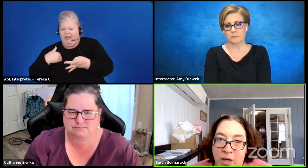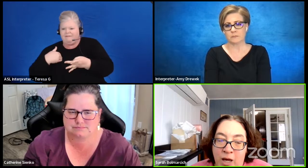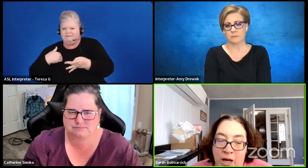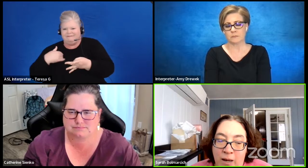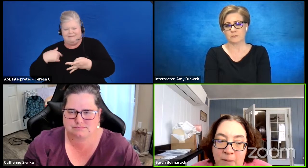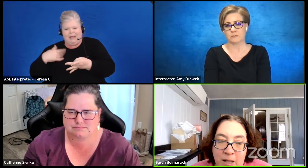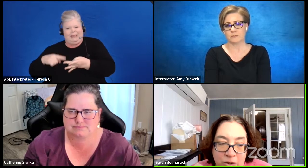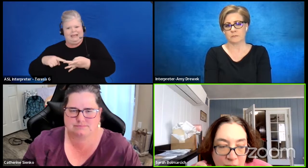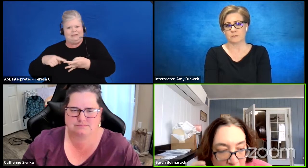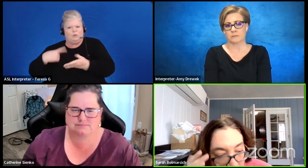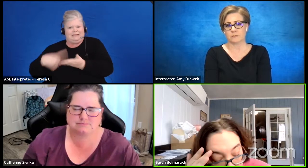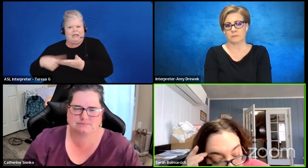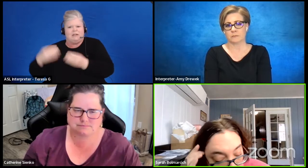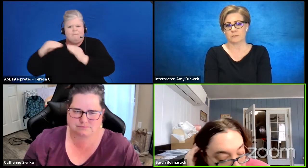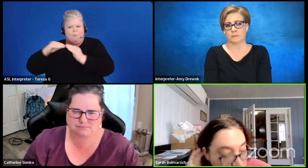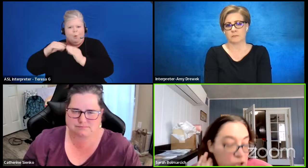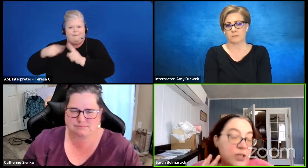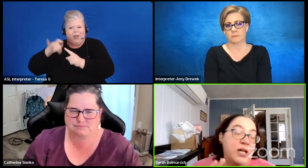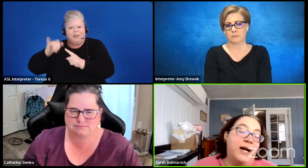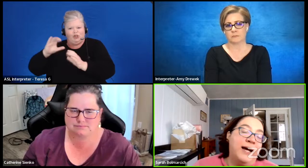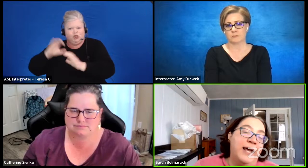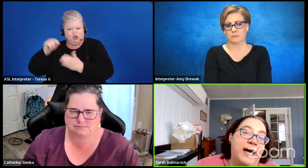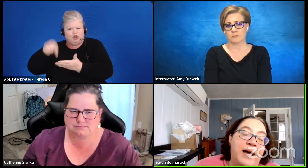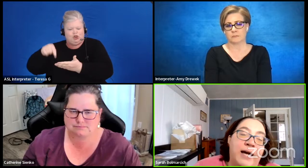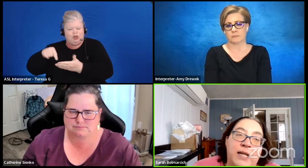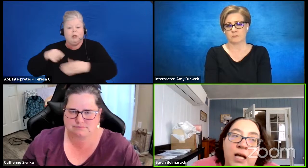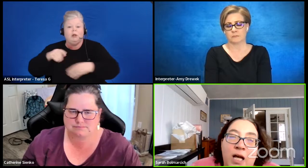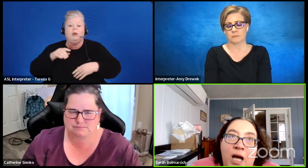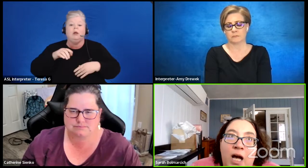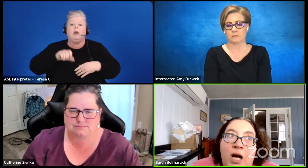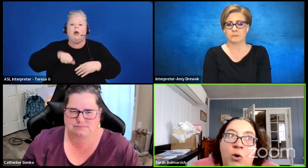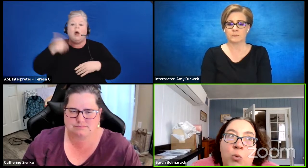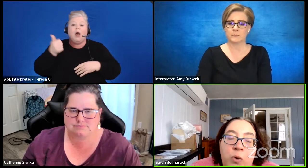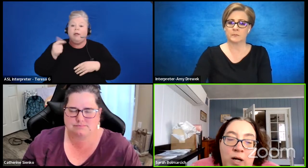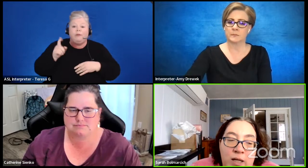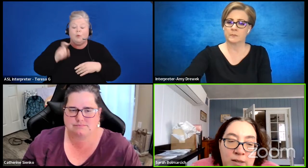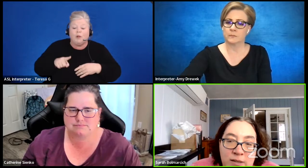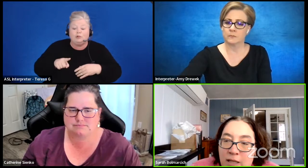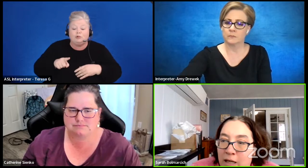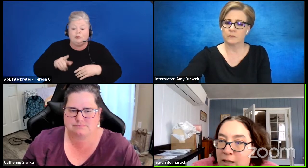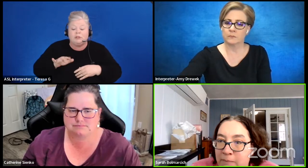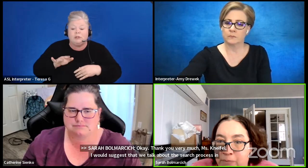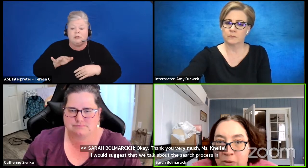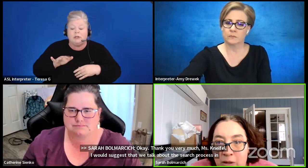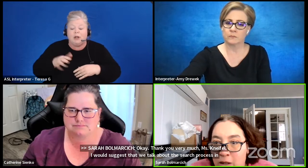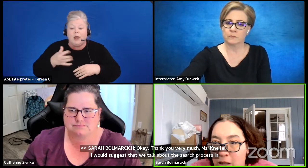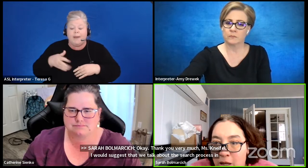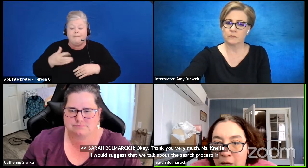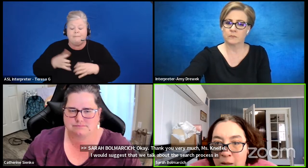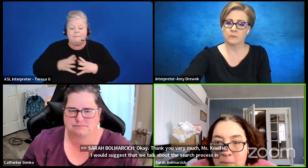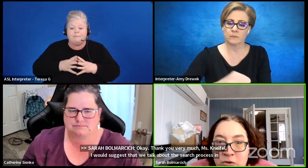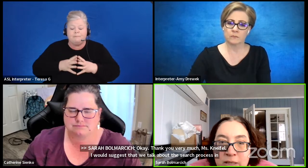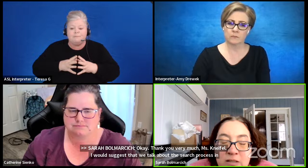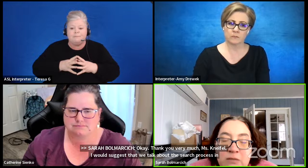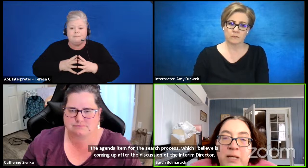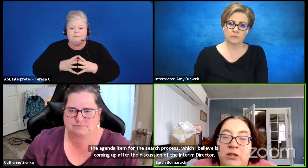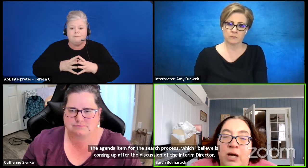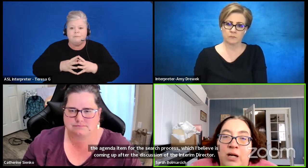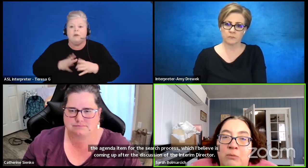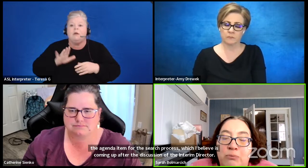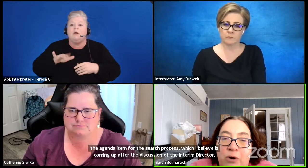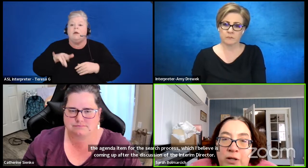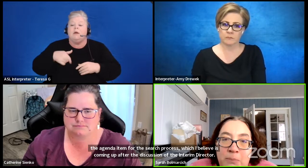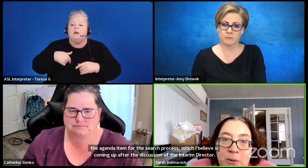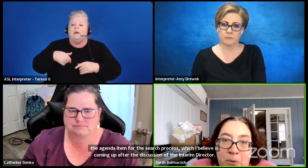belongs. The other question I had was Ms.